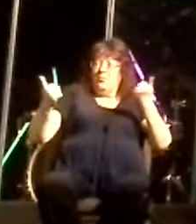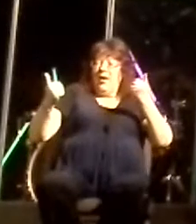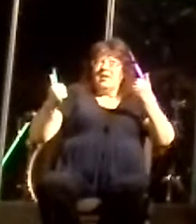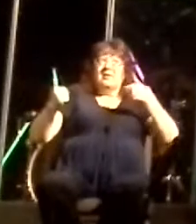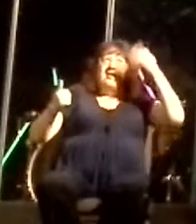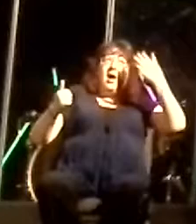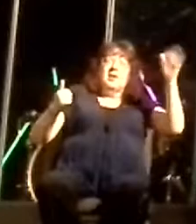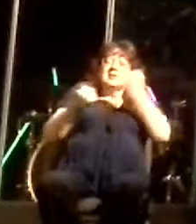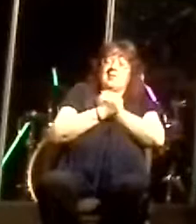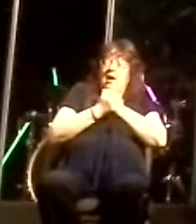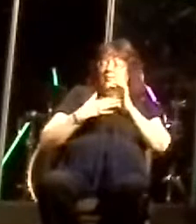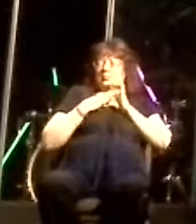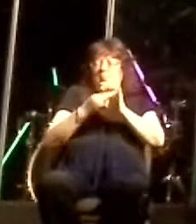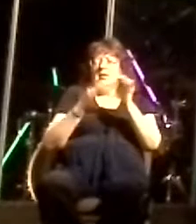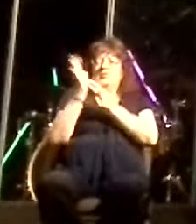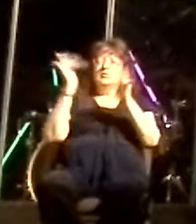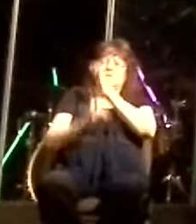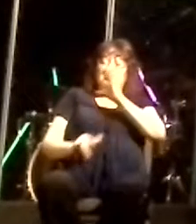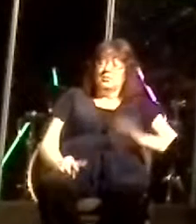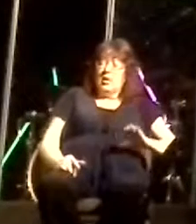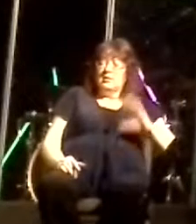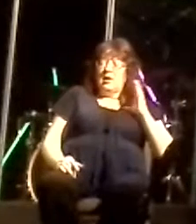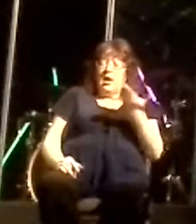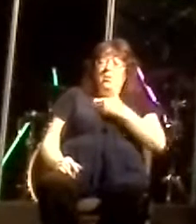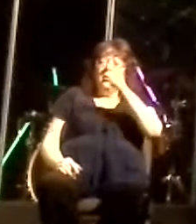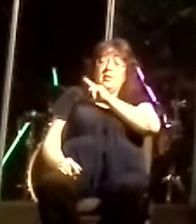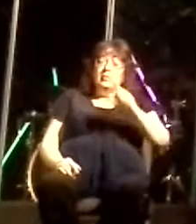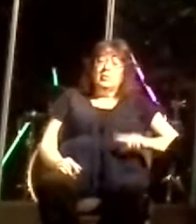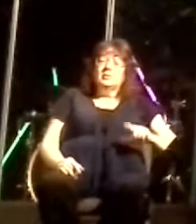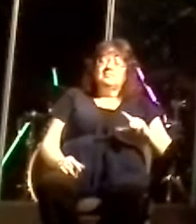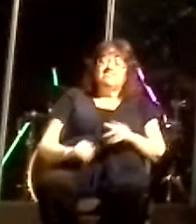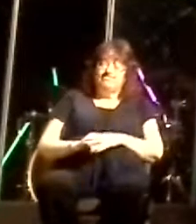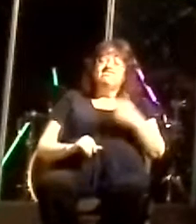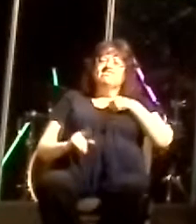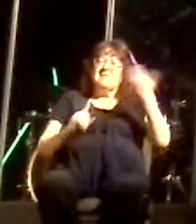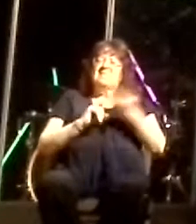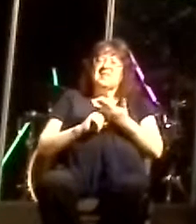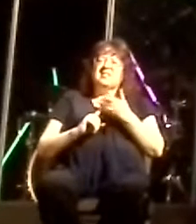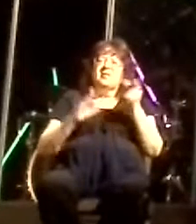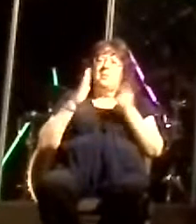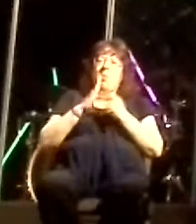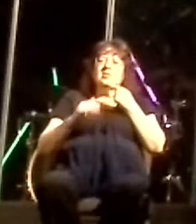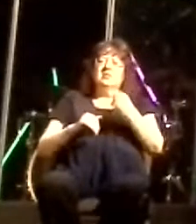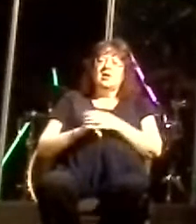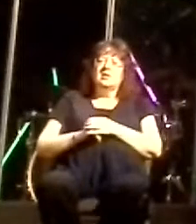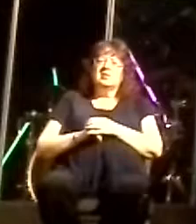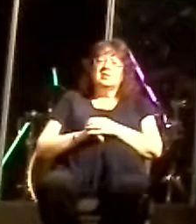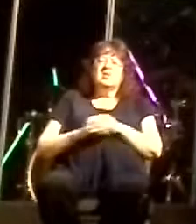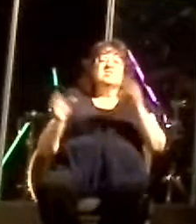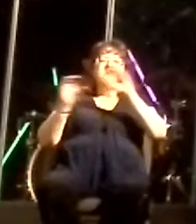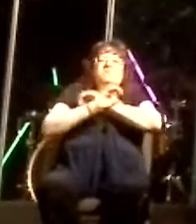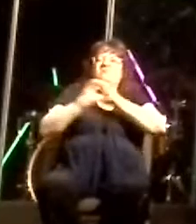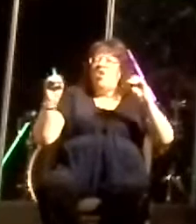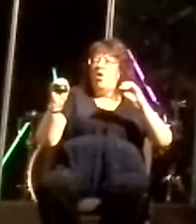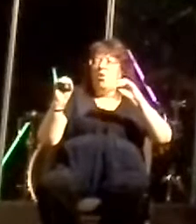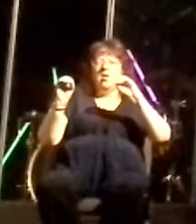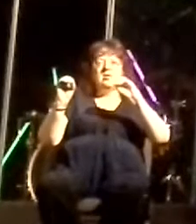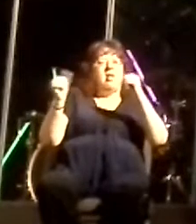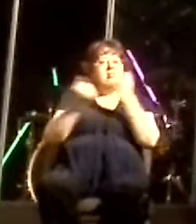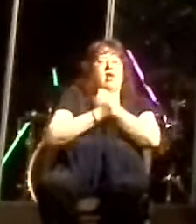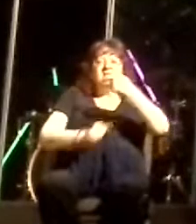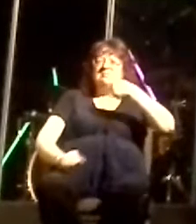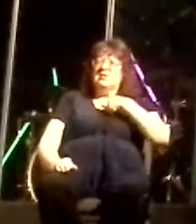us from the love of God that is in Christ Jesus, our Lord. I'm convinced, Paul said, no one loves